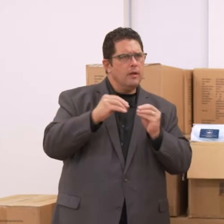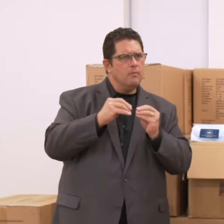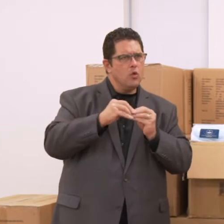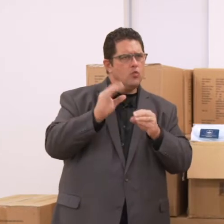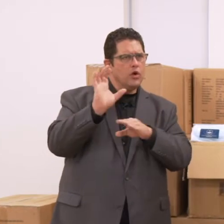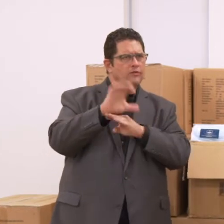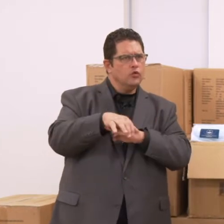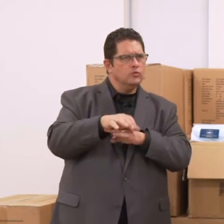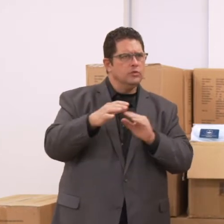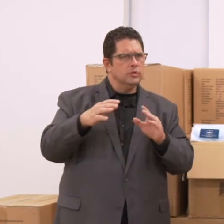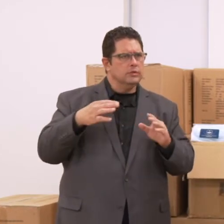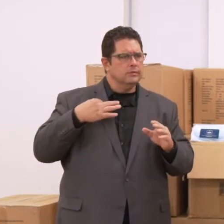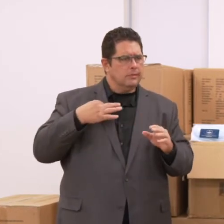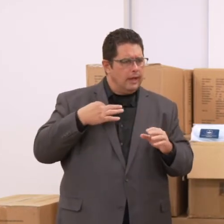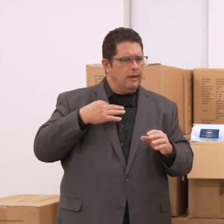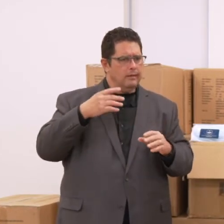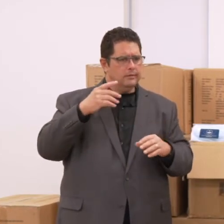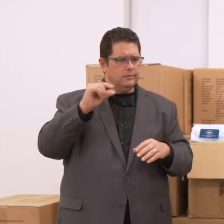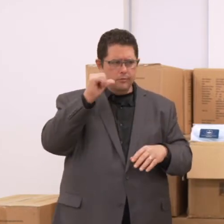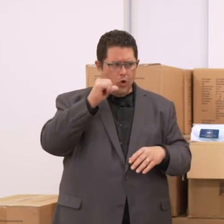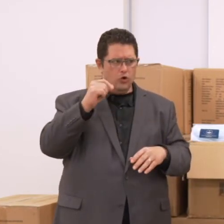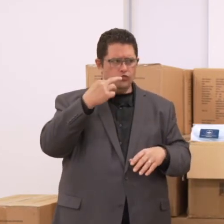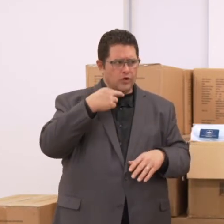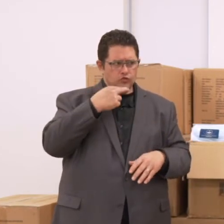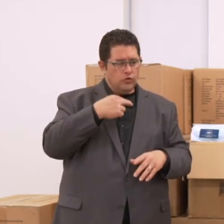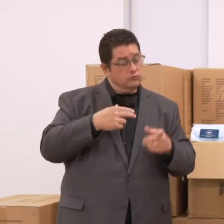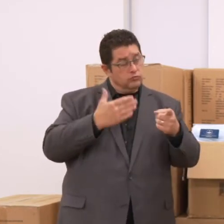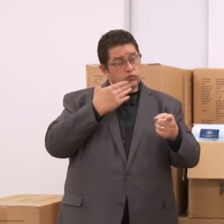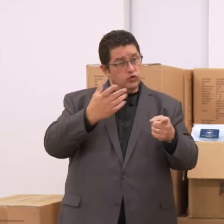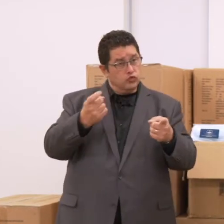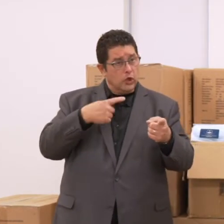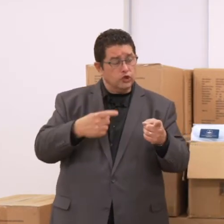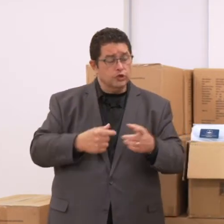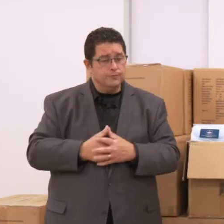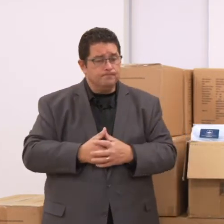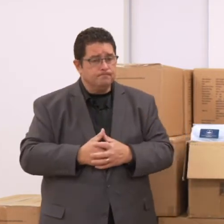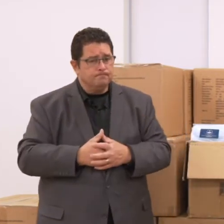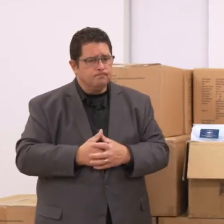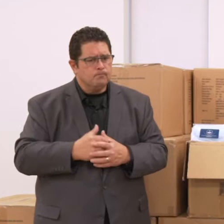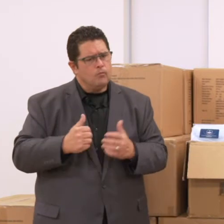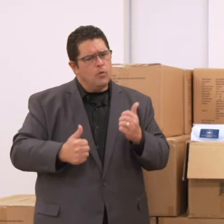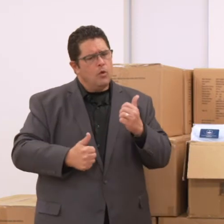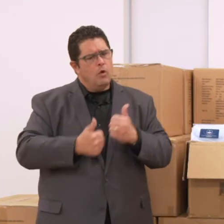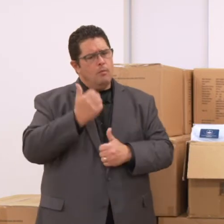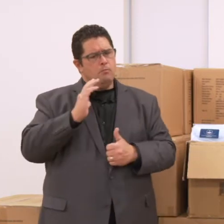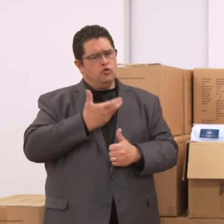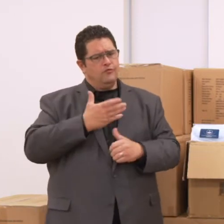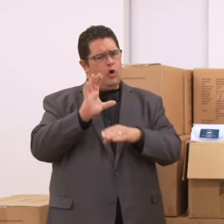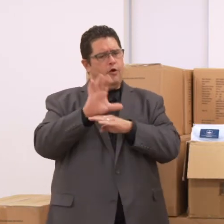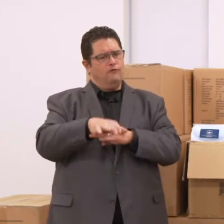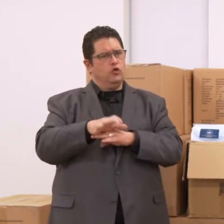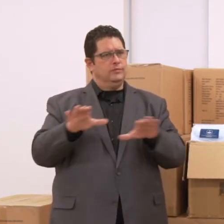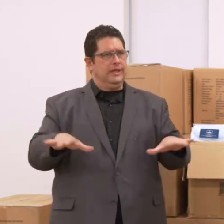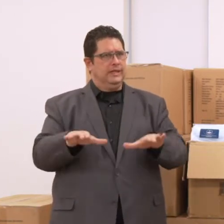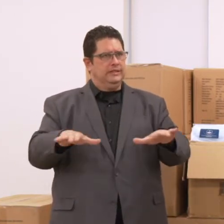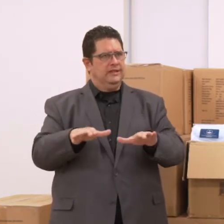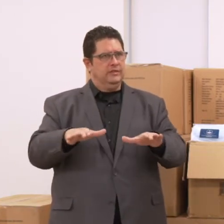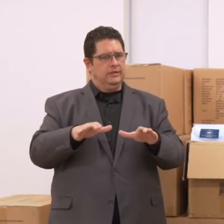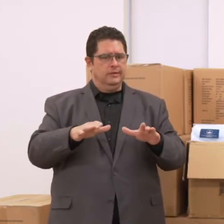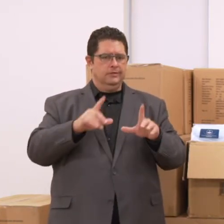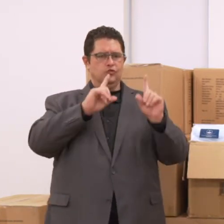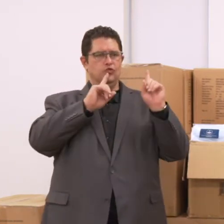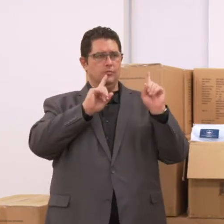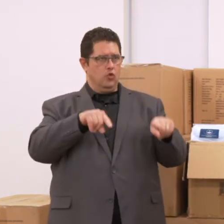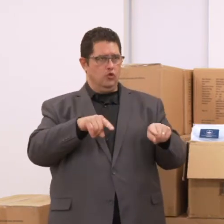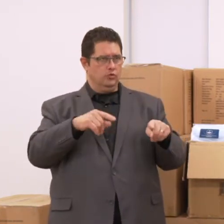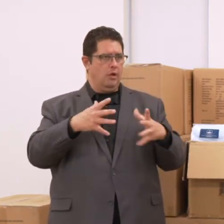on these bars and restaurants, or, you know? Yeah, that's a good question. Most of our enforcement activity is built on reports. We get a